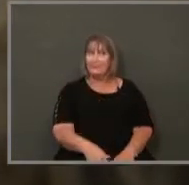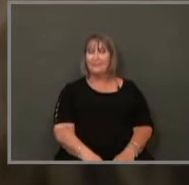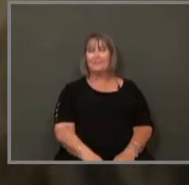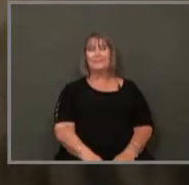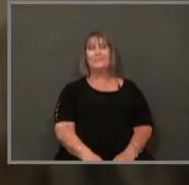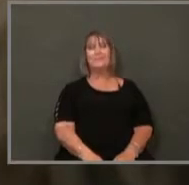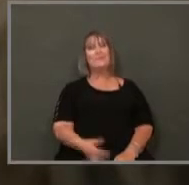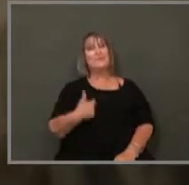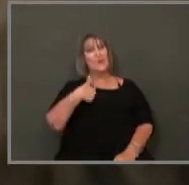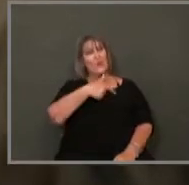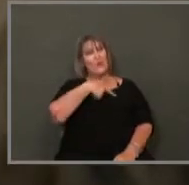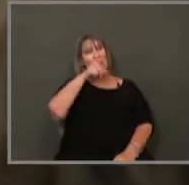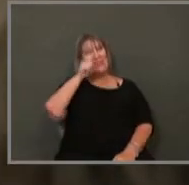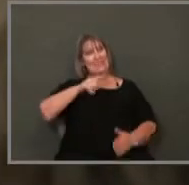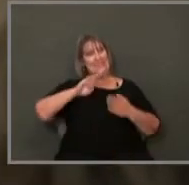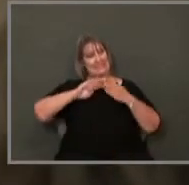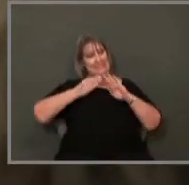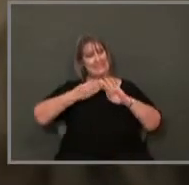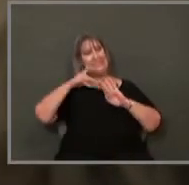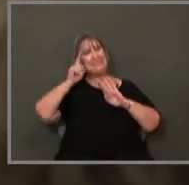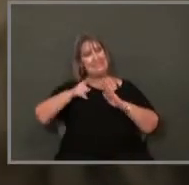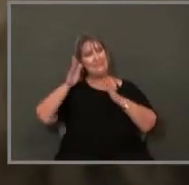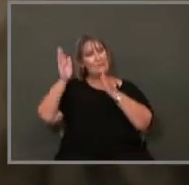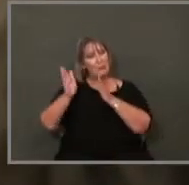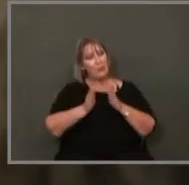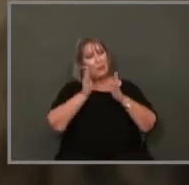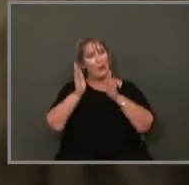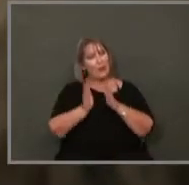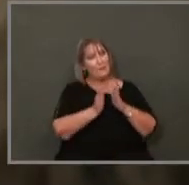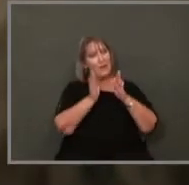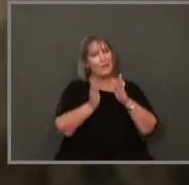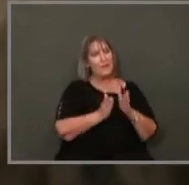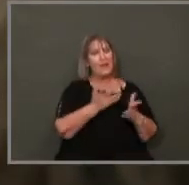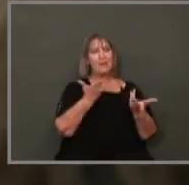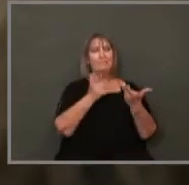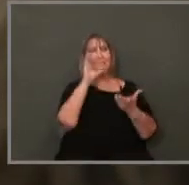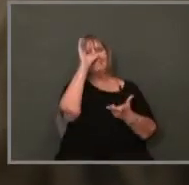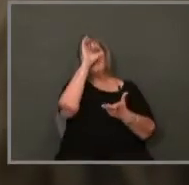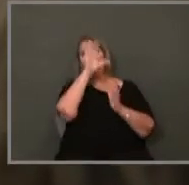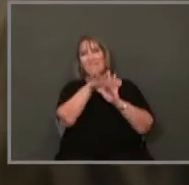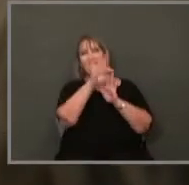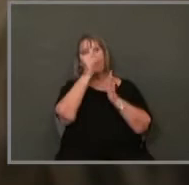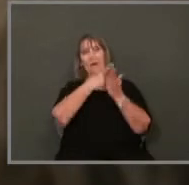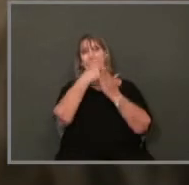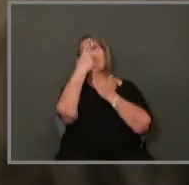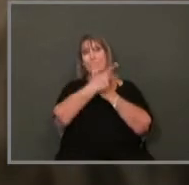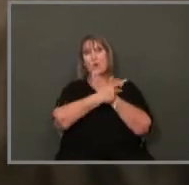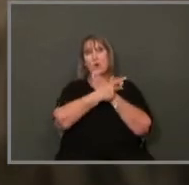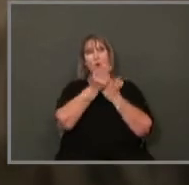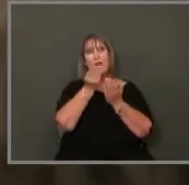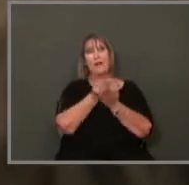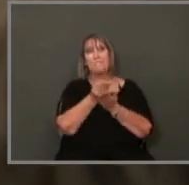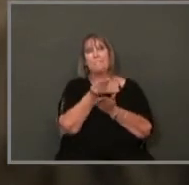we have to be prepared for that. Yeah. If we can find programs buying